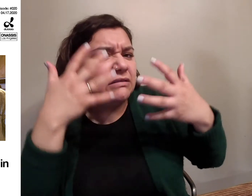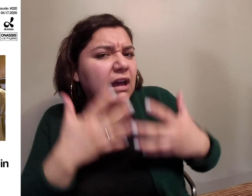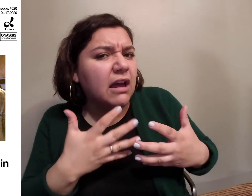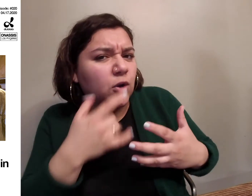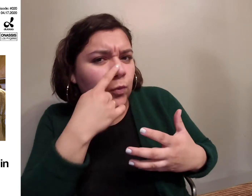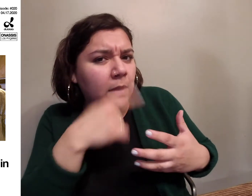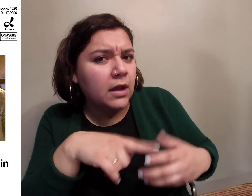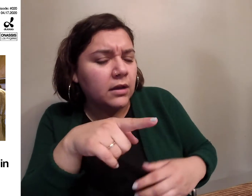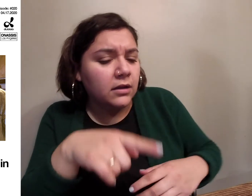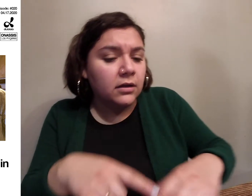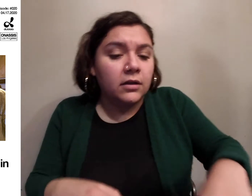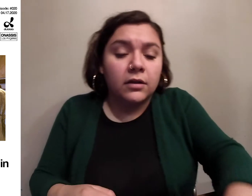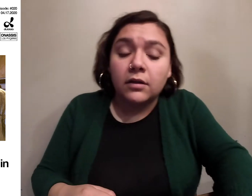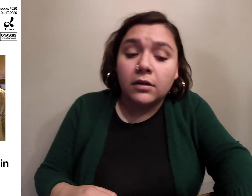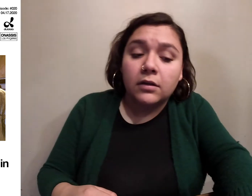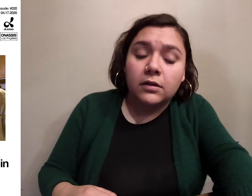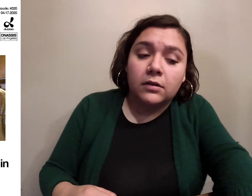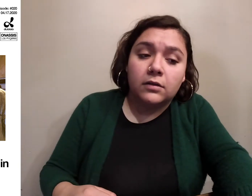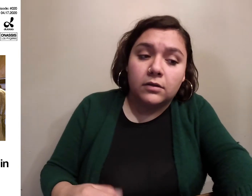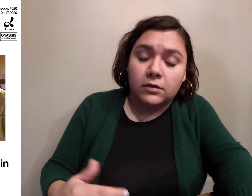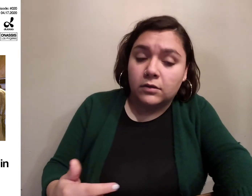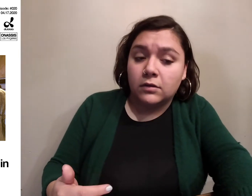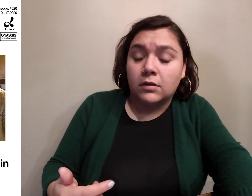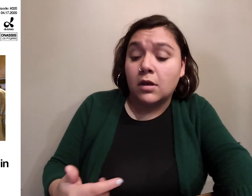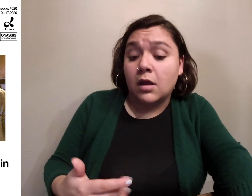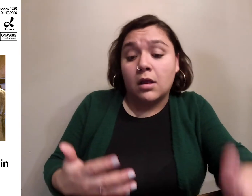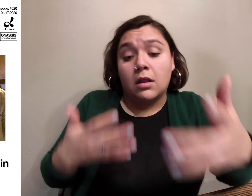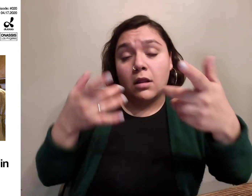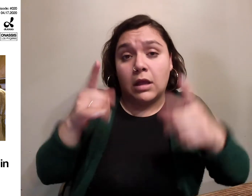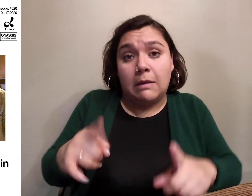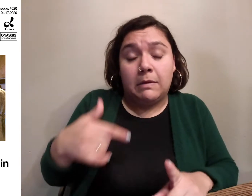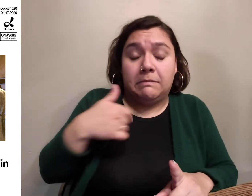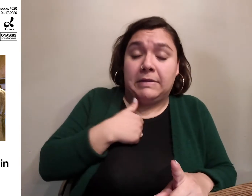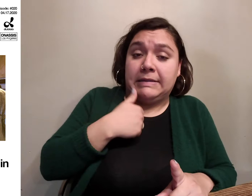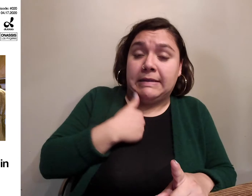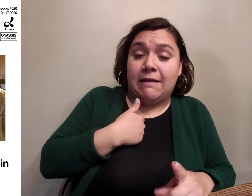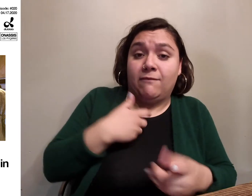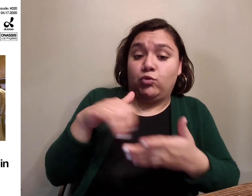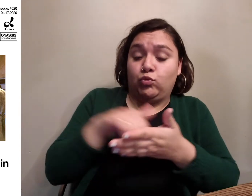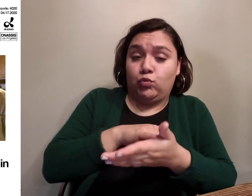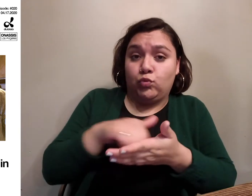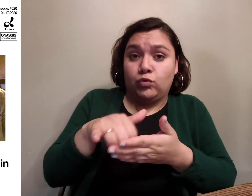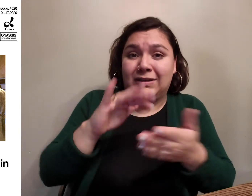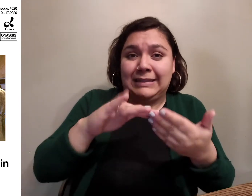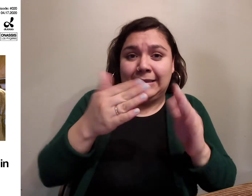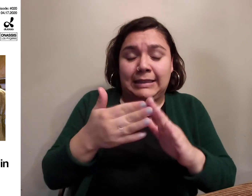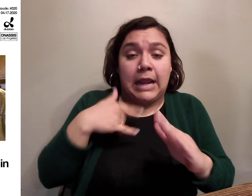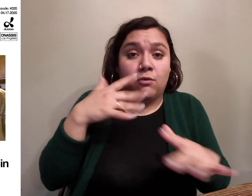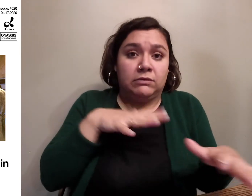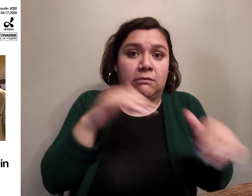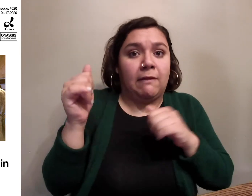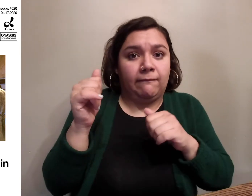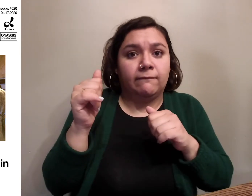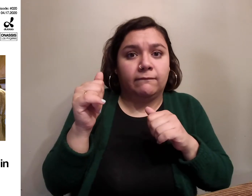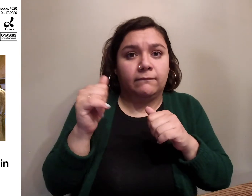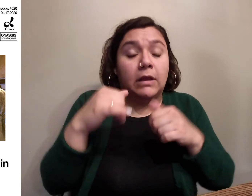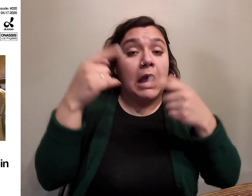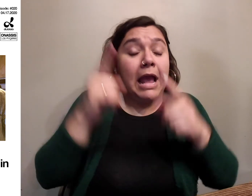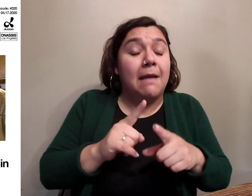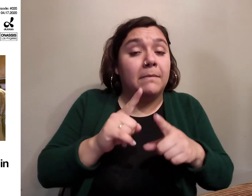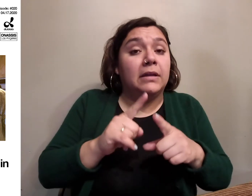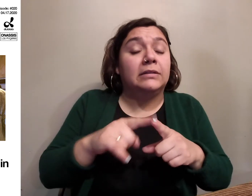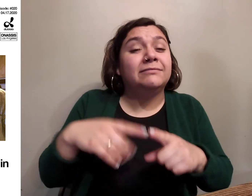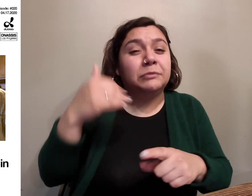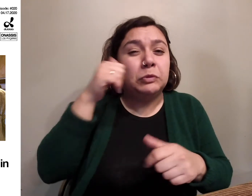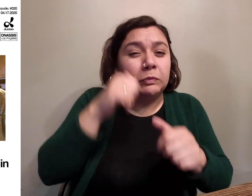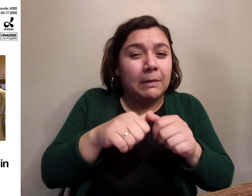Well, I was in New York City and I was evacuated when 9/11 occurred because I live